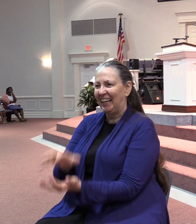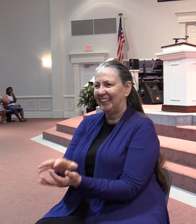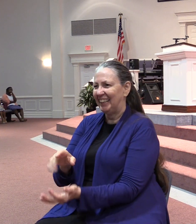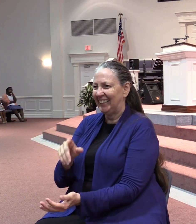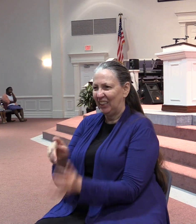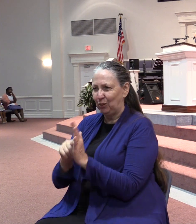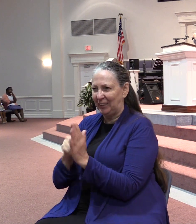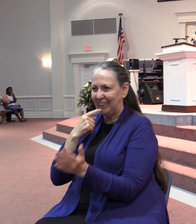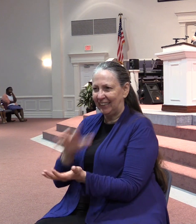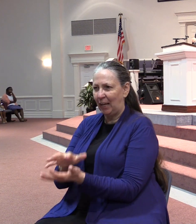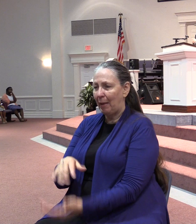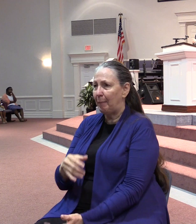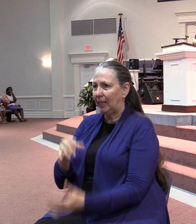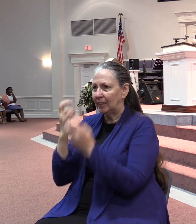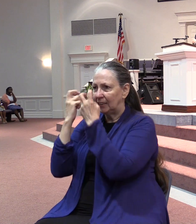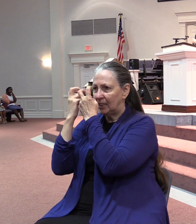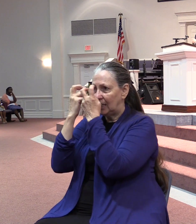It may be the love of money.